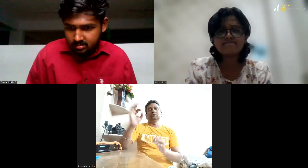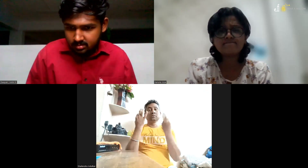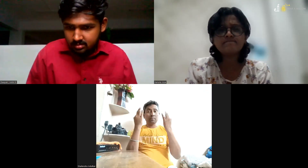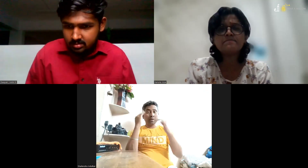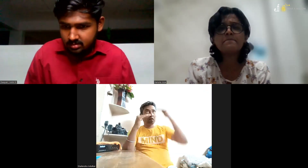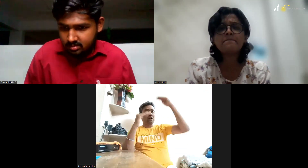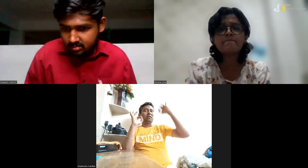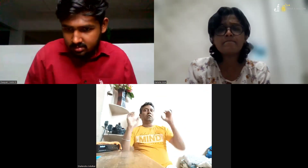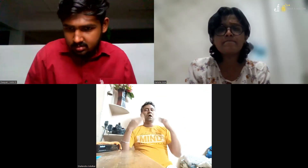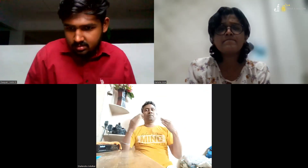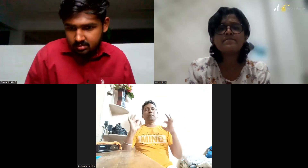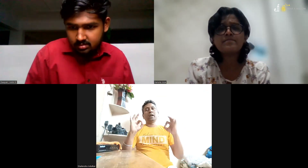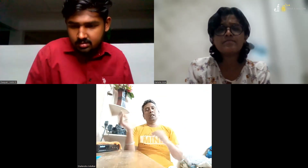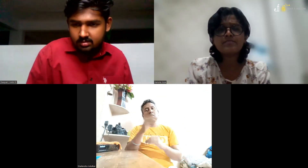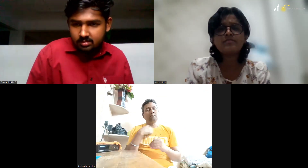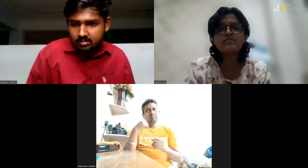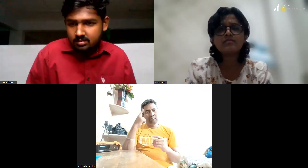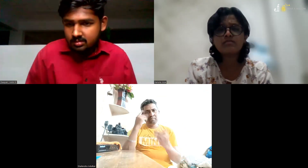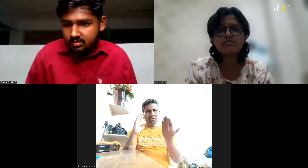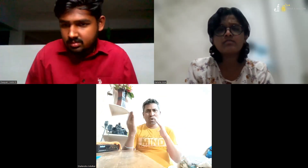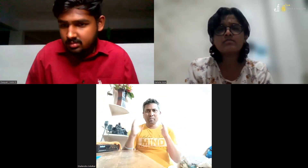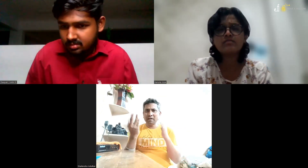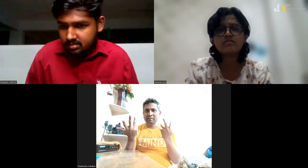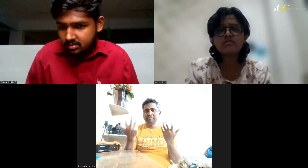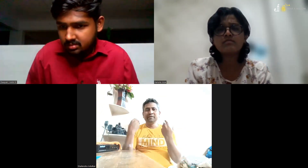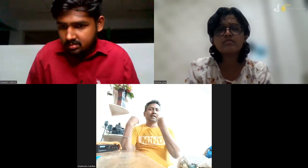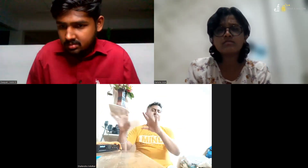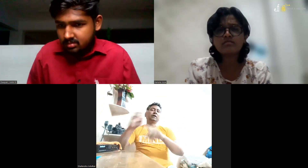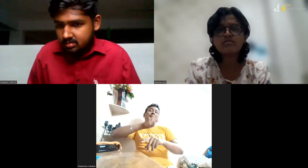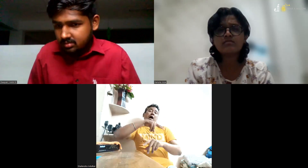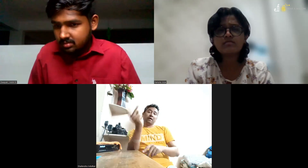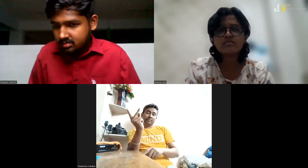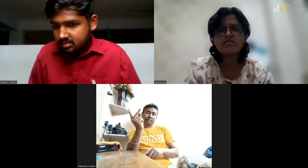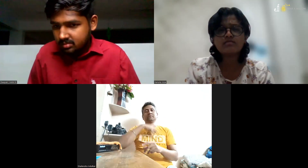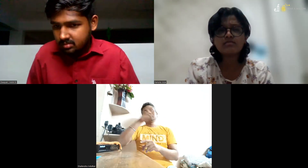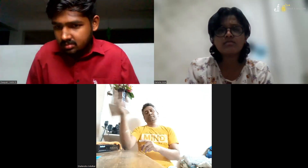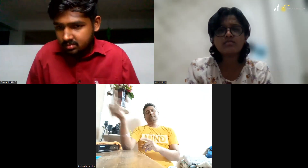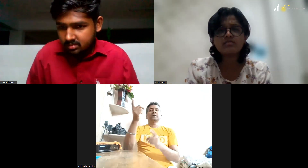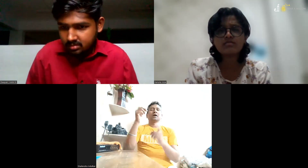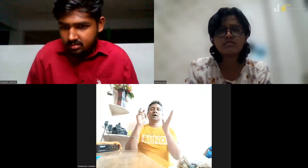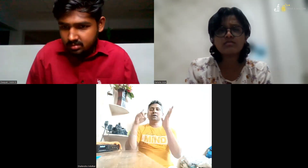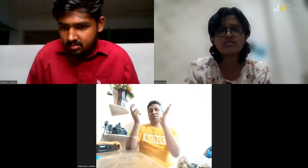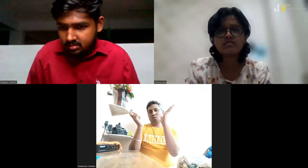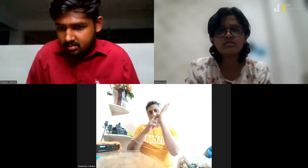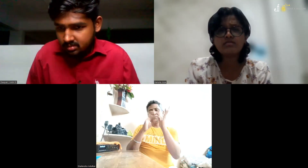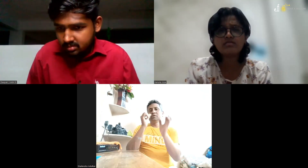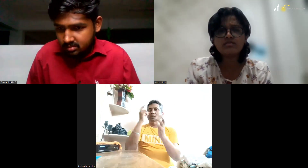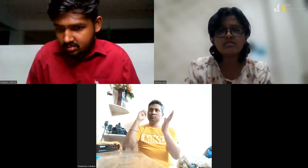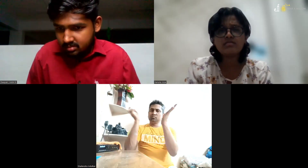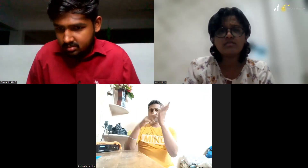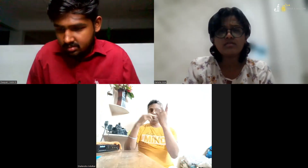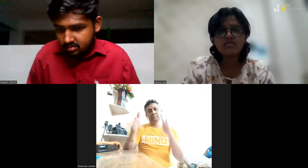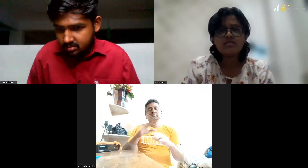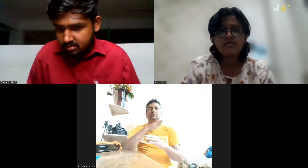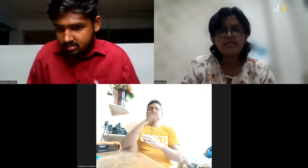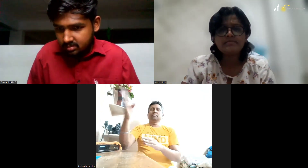mentioned, but when we went there, it wasn't available. So the persons were saying that on online, when you booked, it